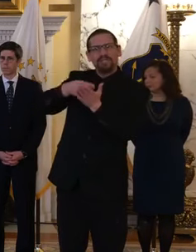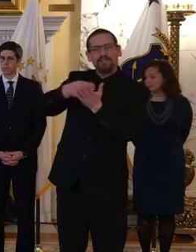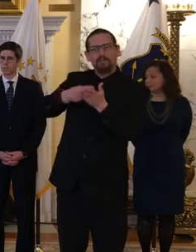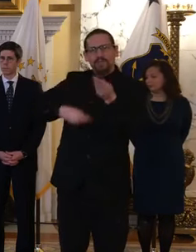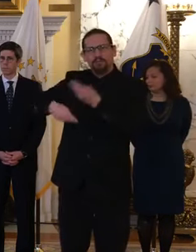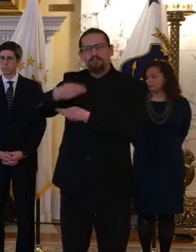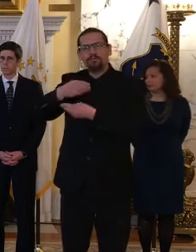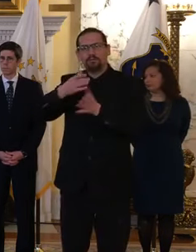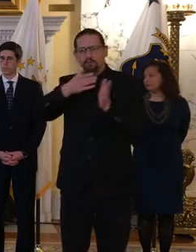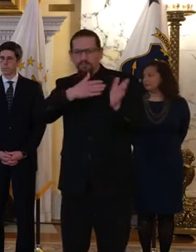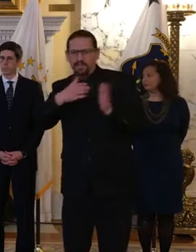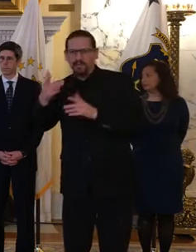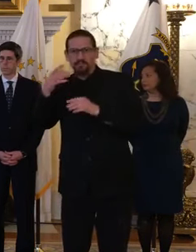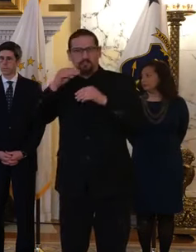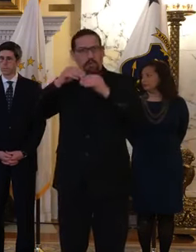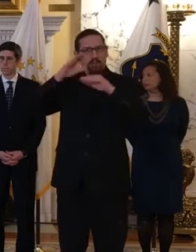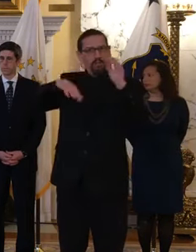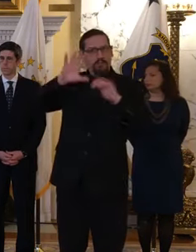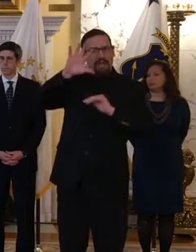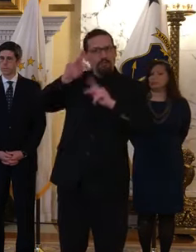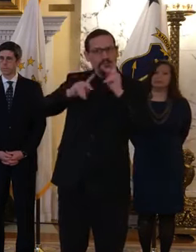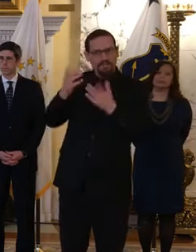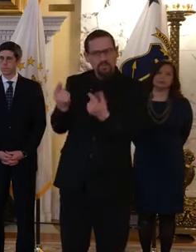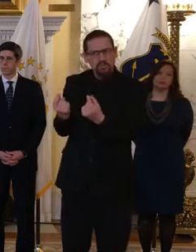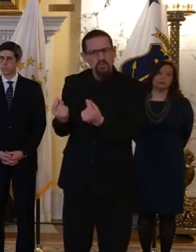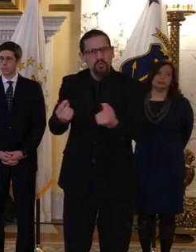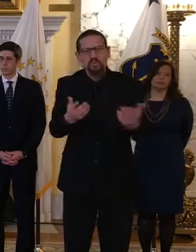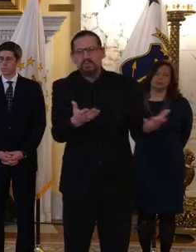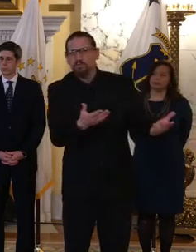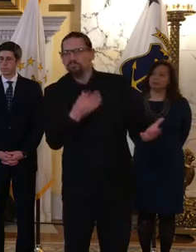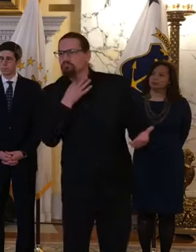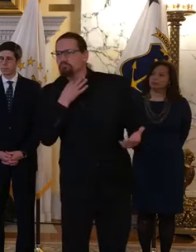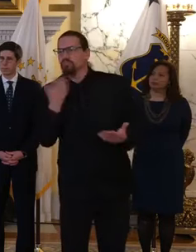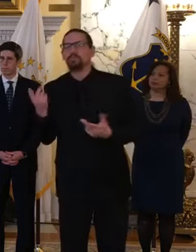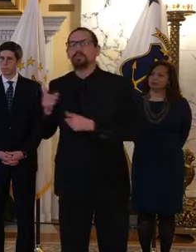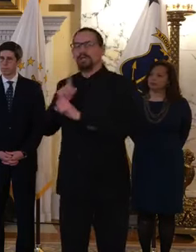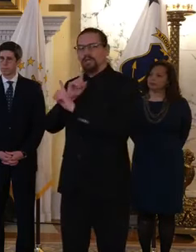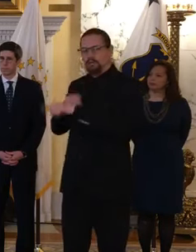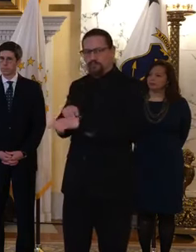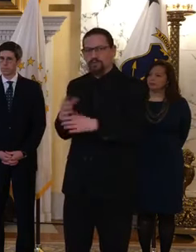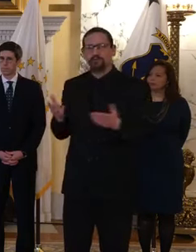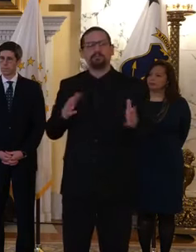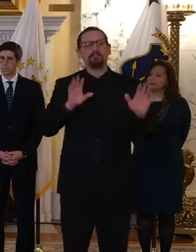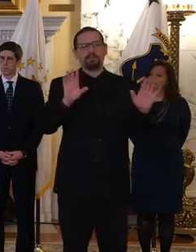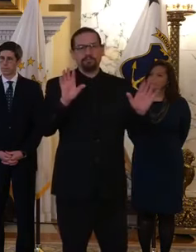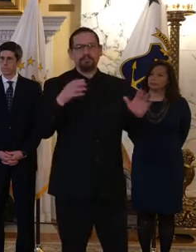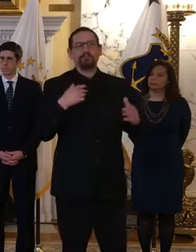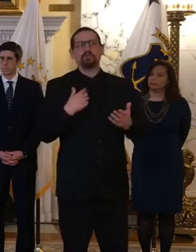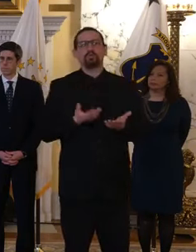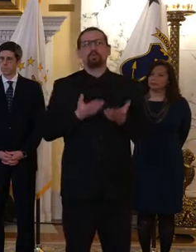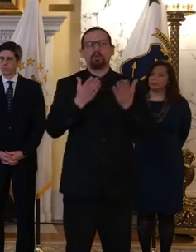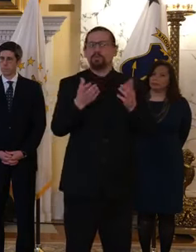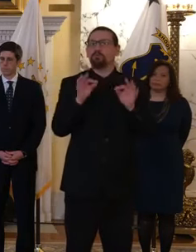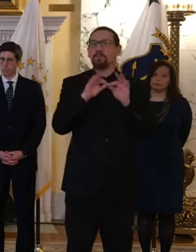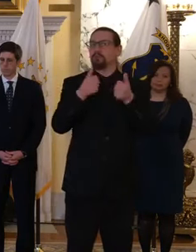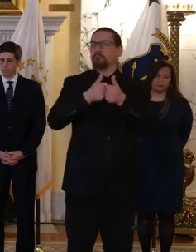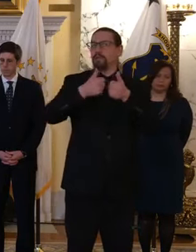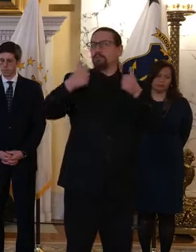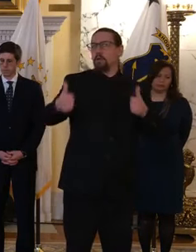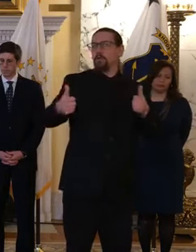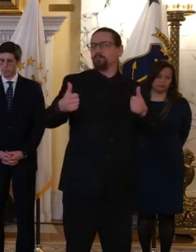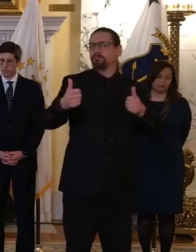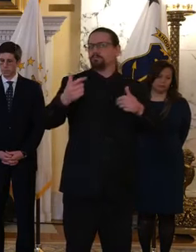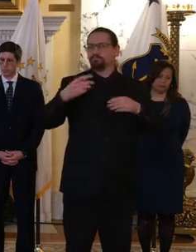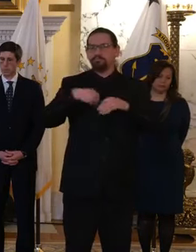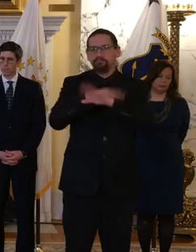all by phone or virtually. The reason that I suspended the open meetings rules and requirements is so